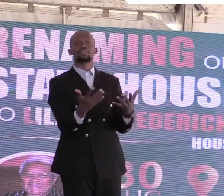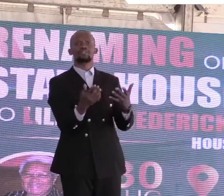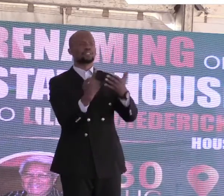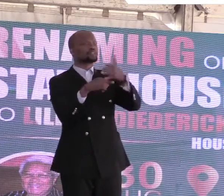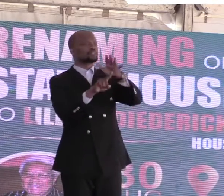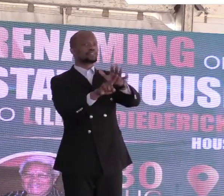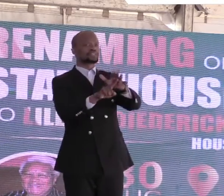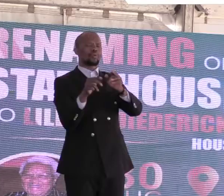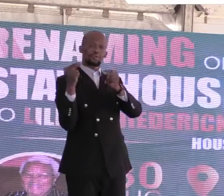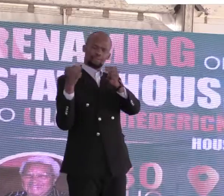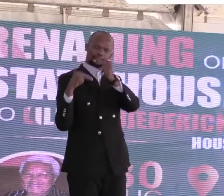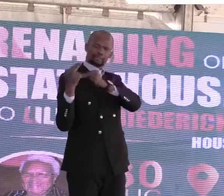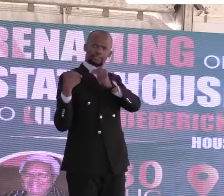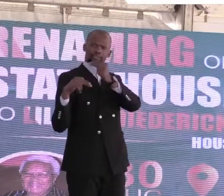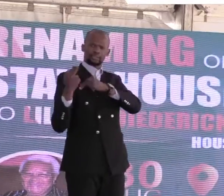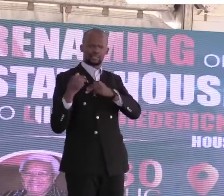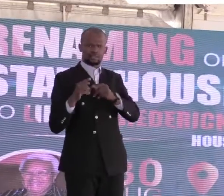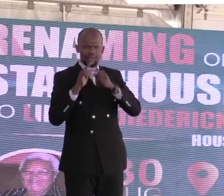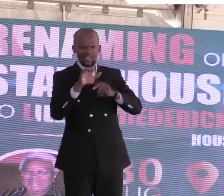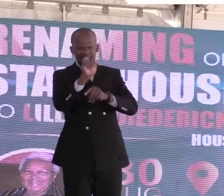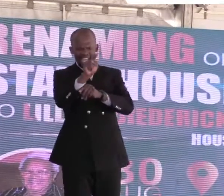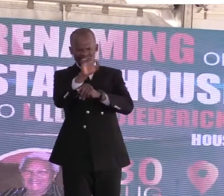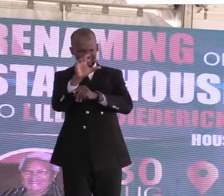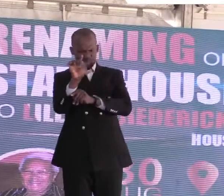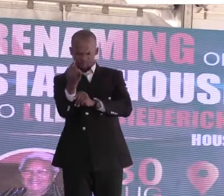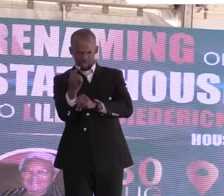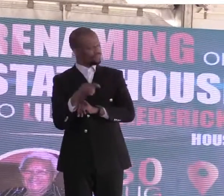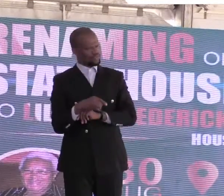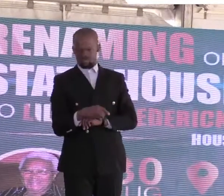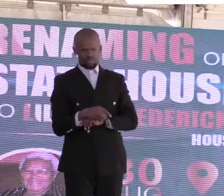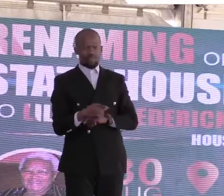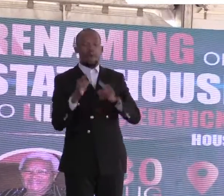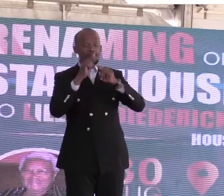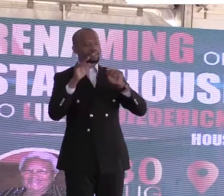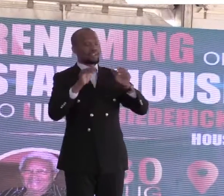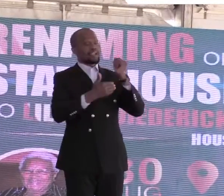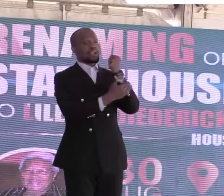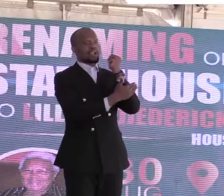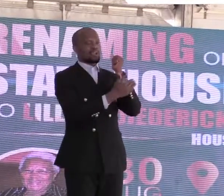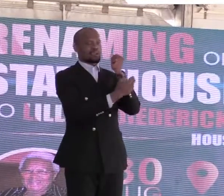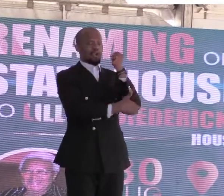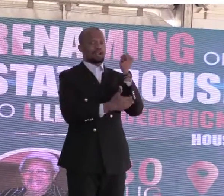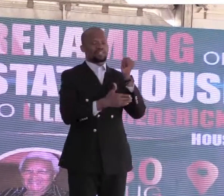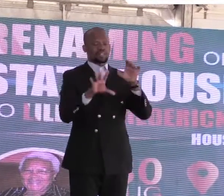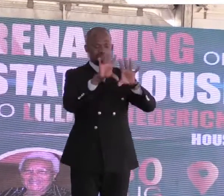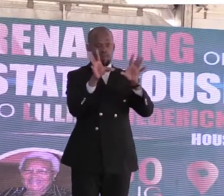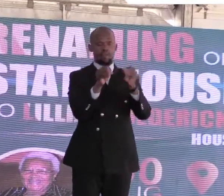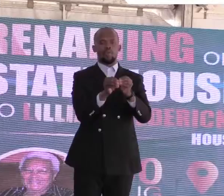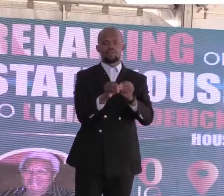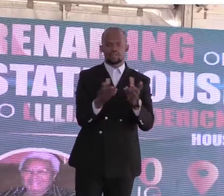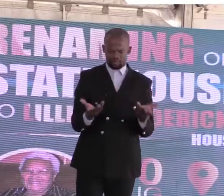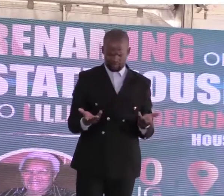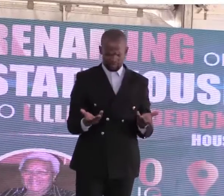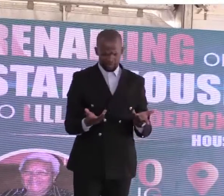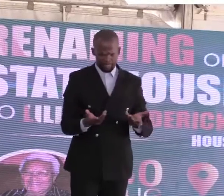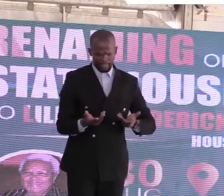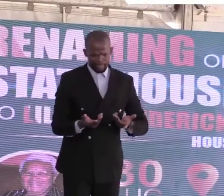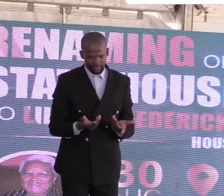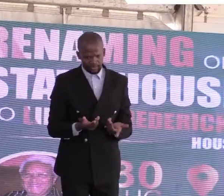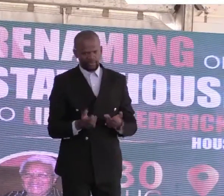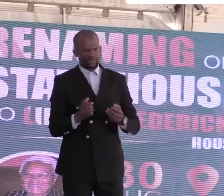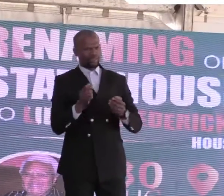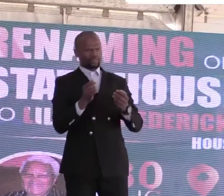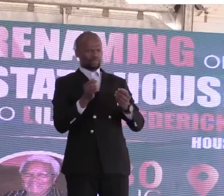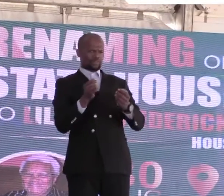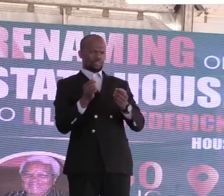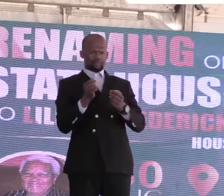the history not only of the African National Congress but of this country, in pursuing a non-racial, a